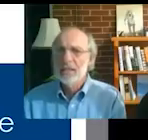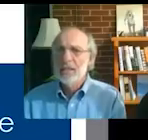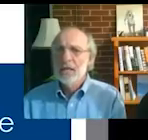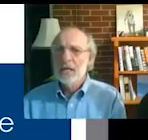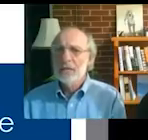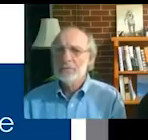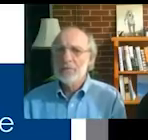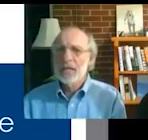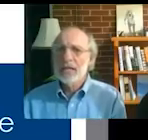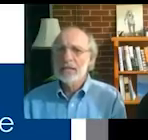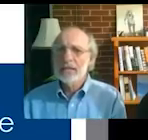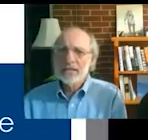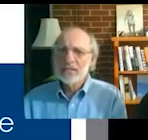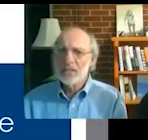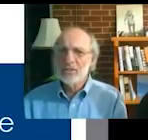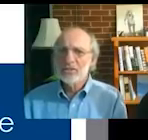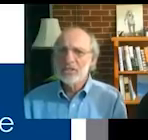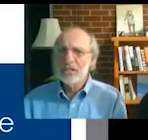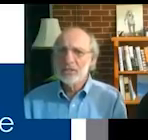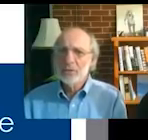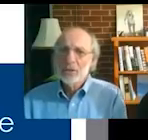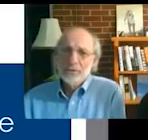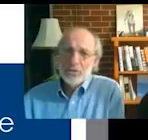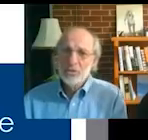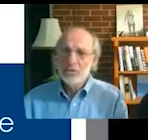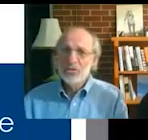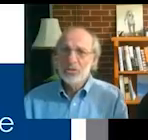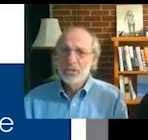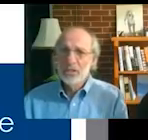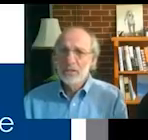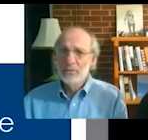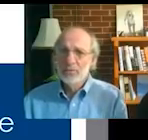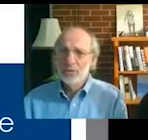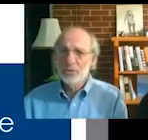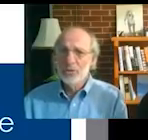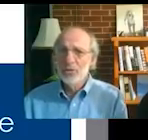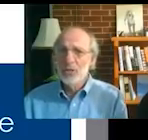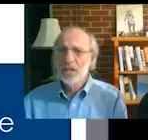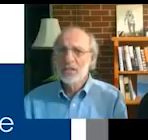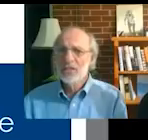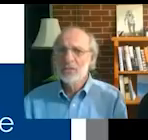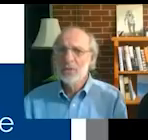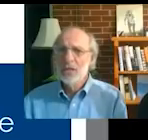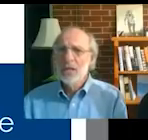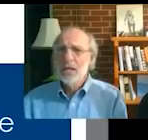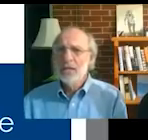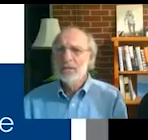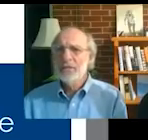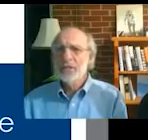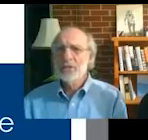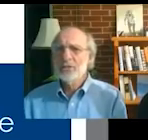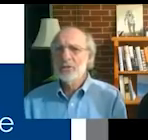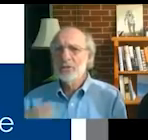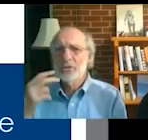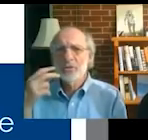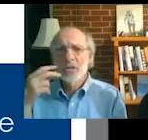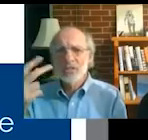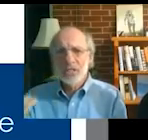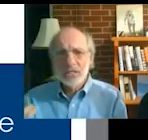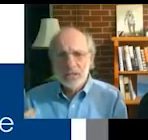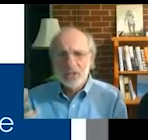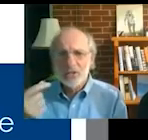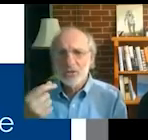understand. And that's a learned skill. For students and children with autism, the failure